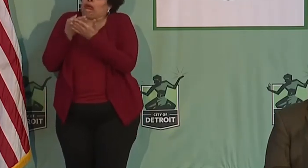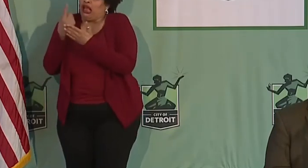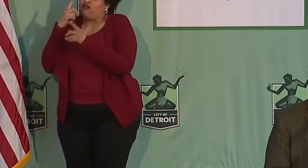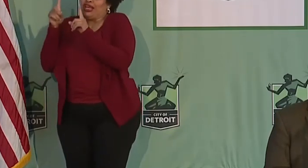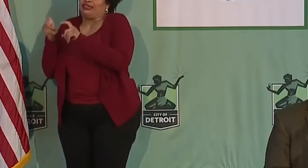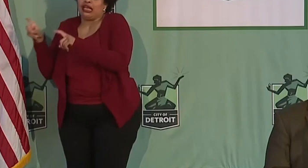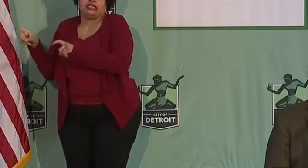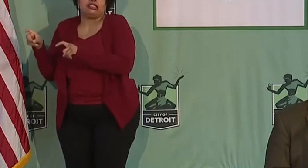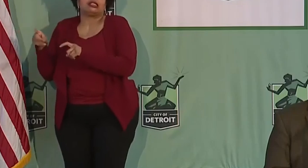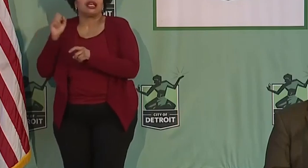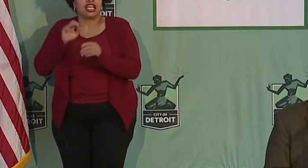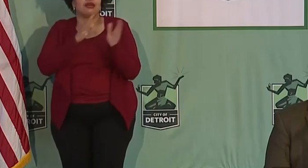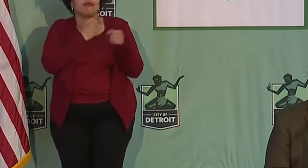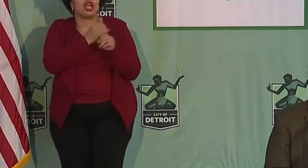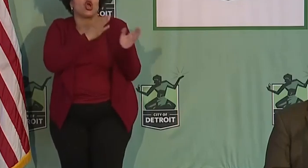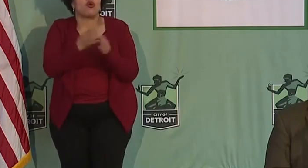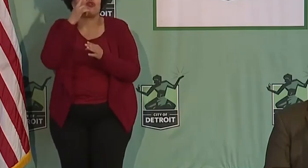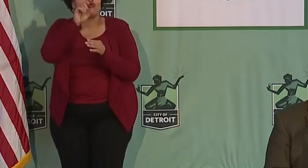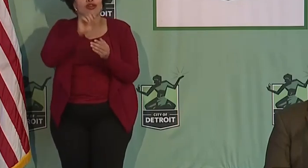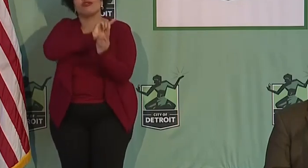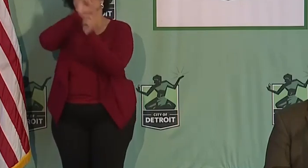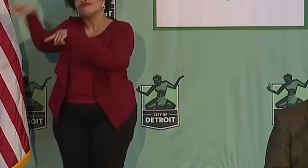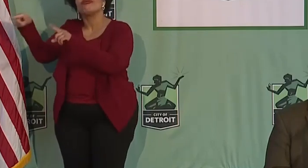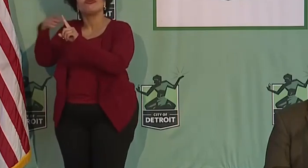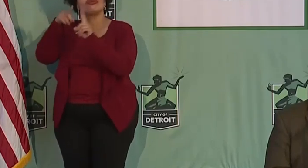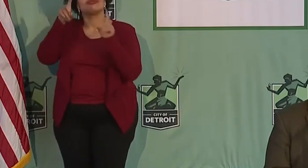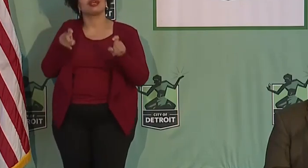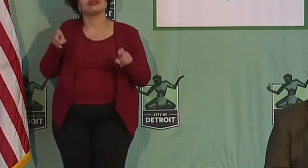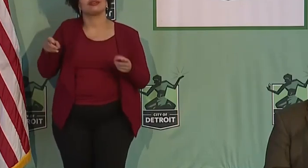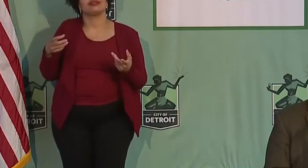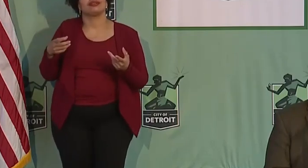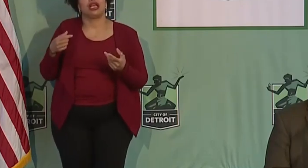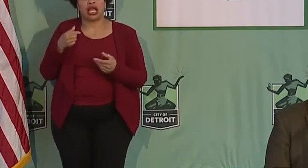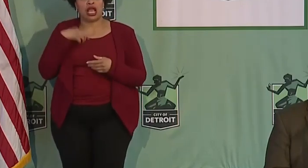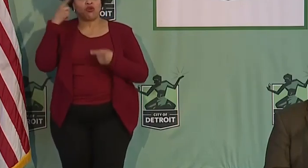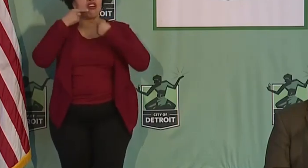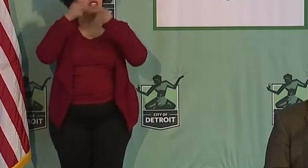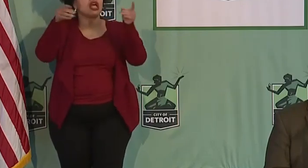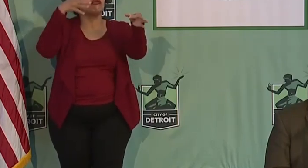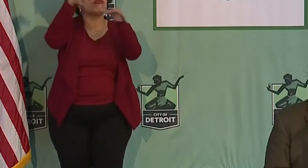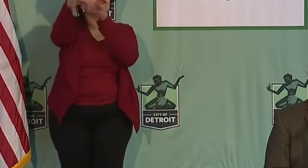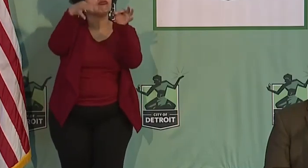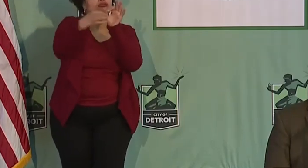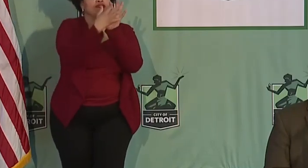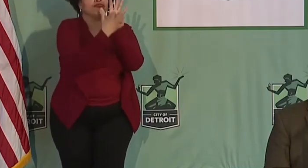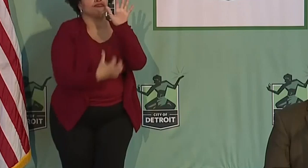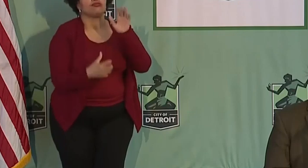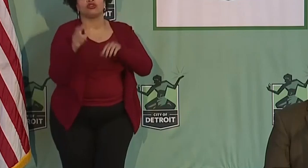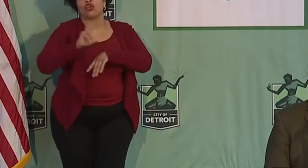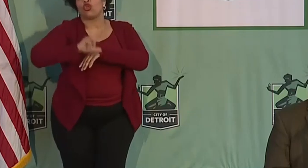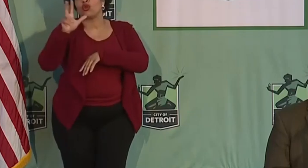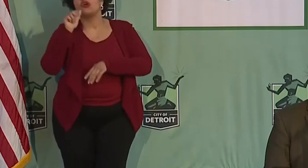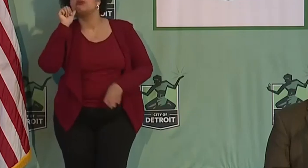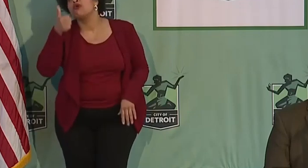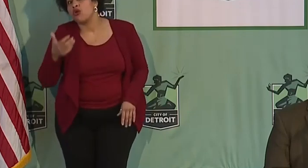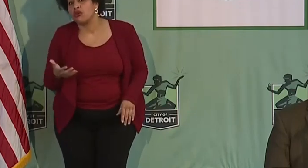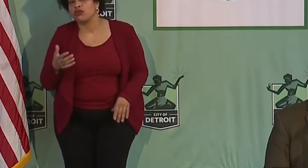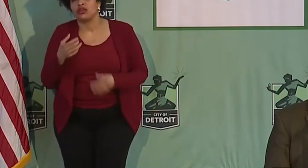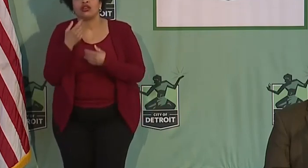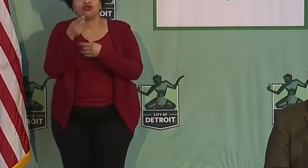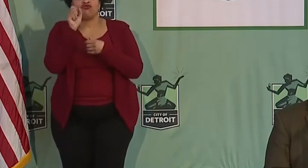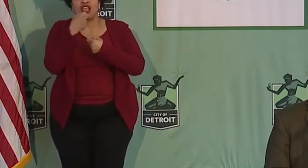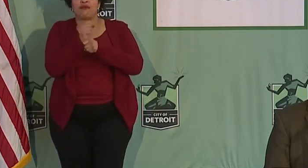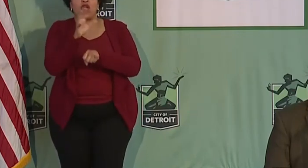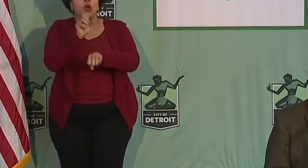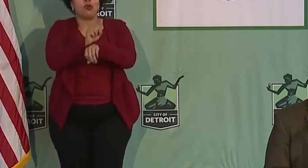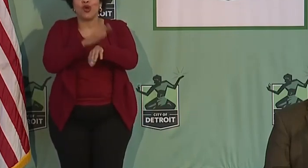transportation to the testing site so that you can get tested. We'll be announcing the details on that at 3 o'clock tomorrow. You'll be able to make